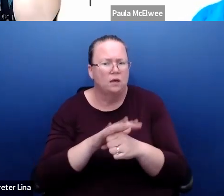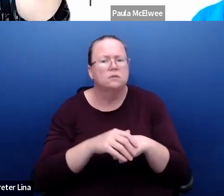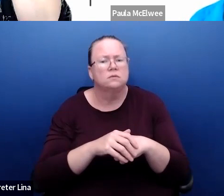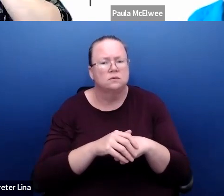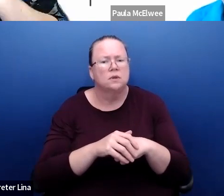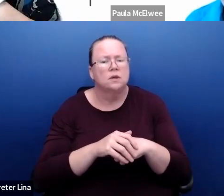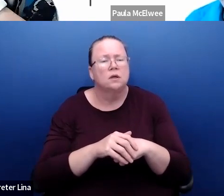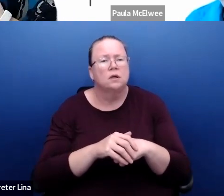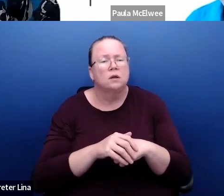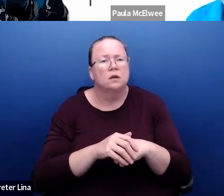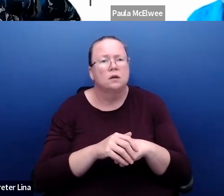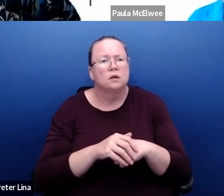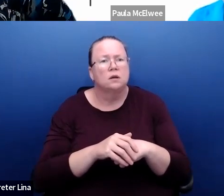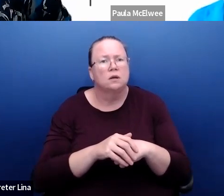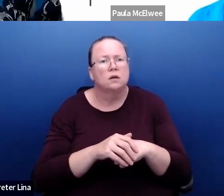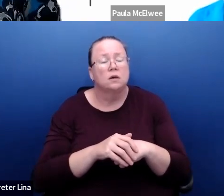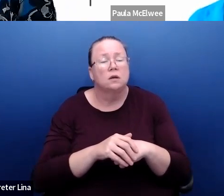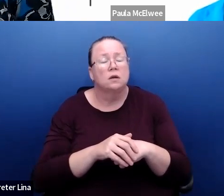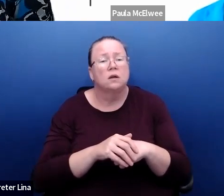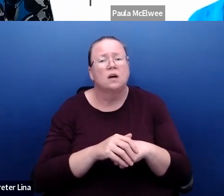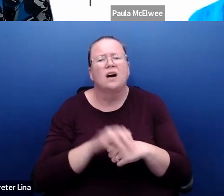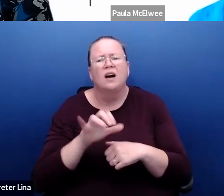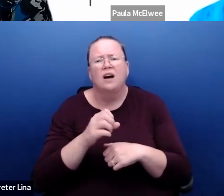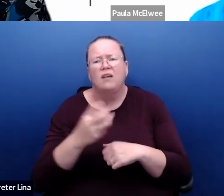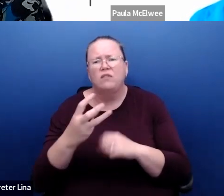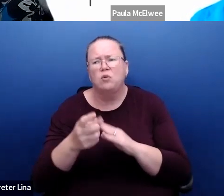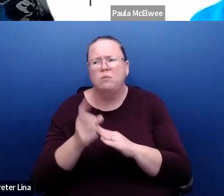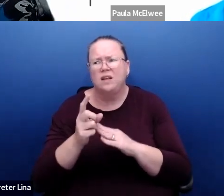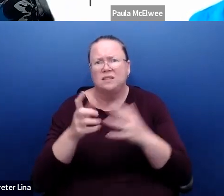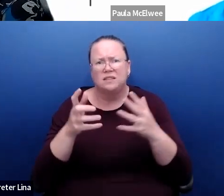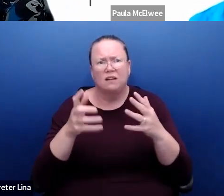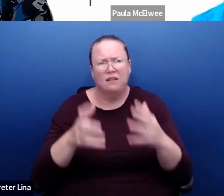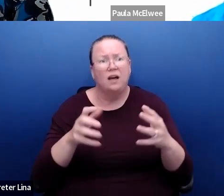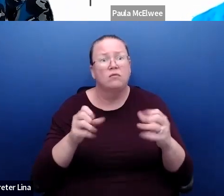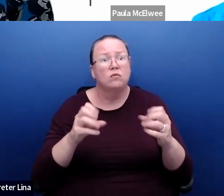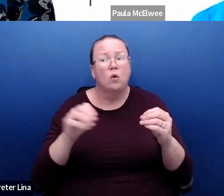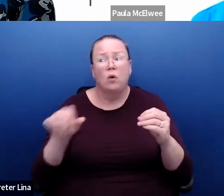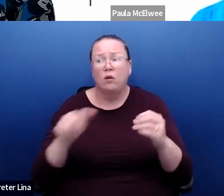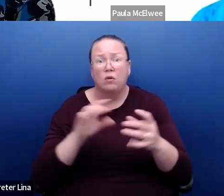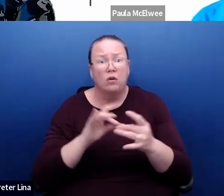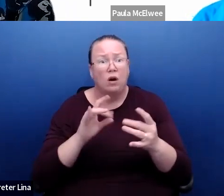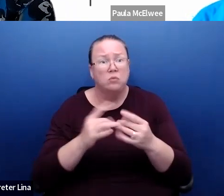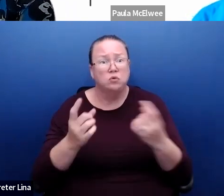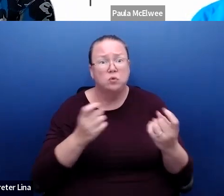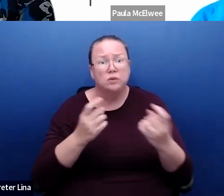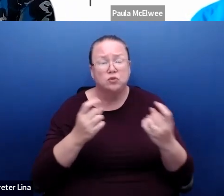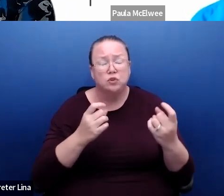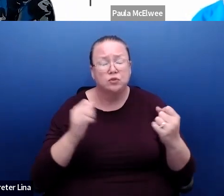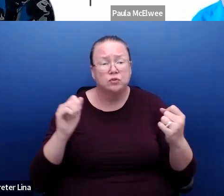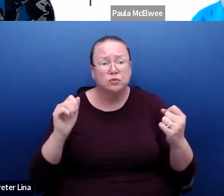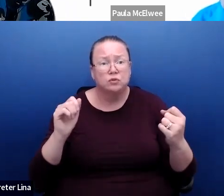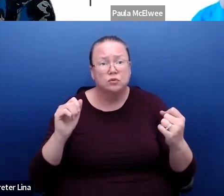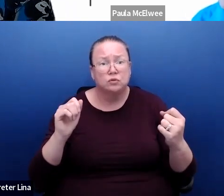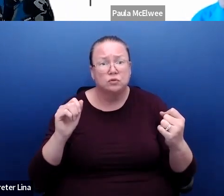consider. We just have a few more minutes, so other comments or questions?